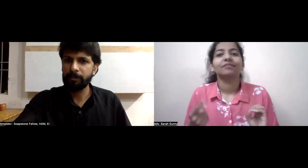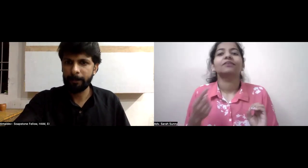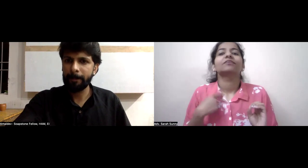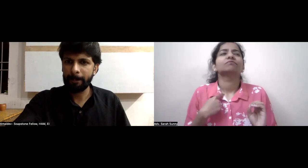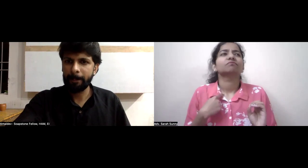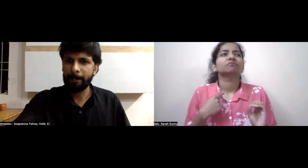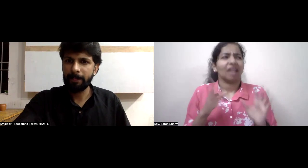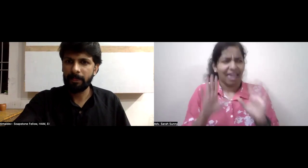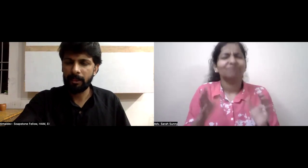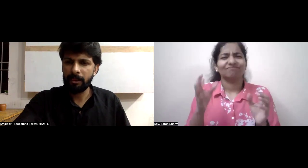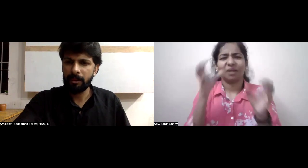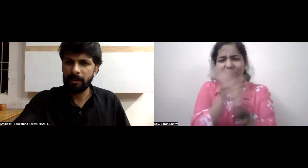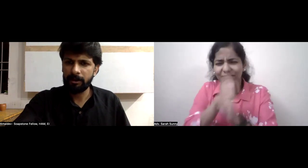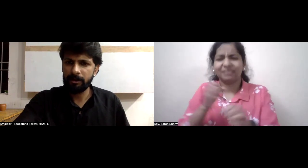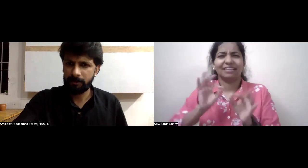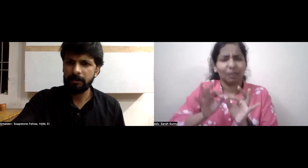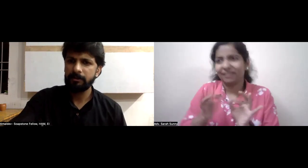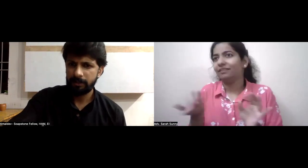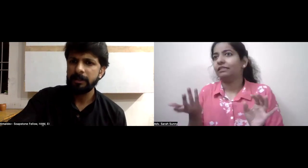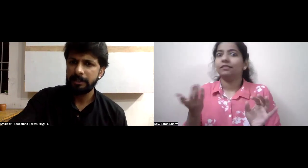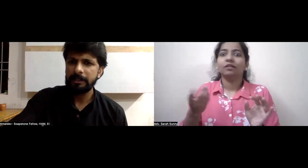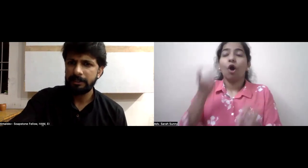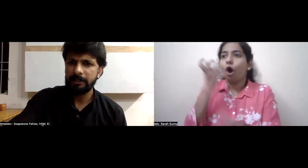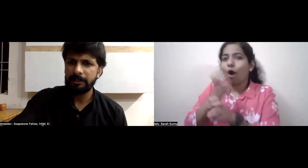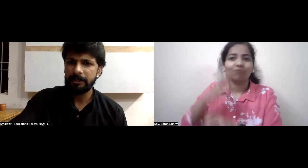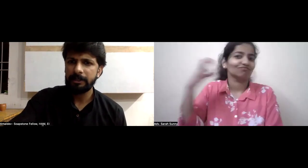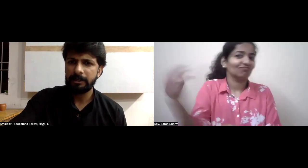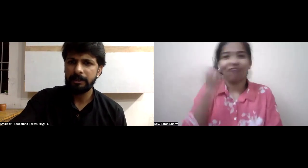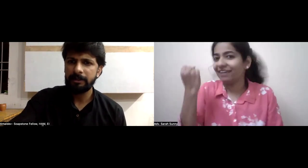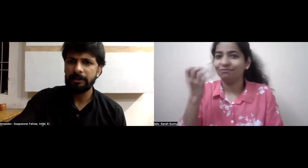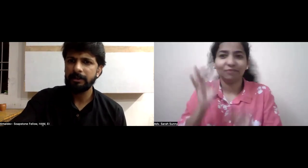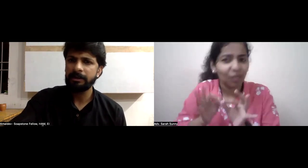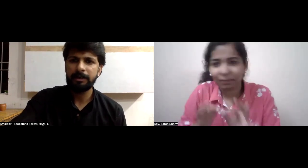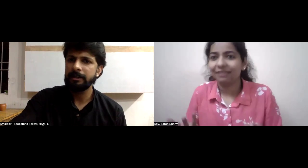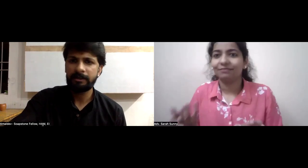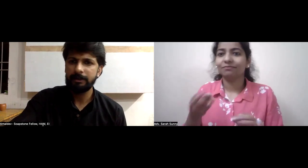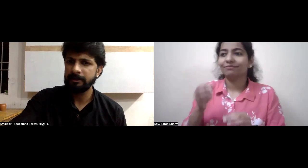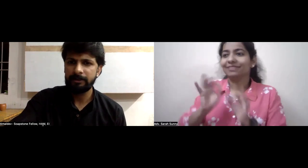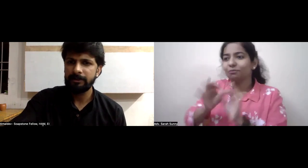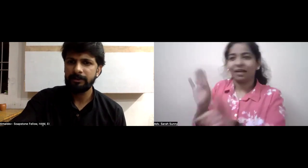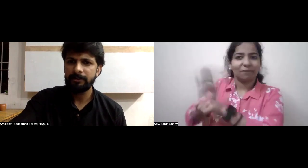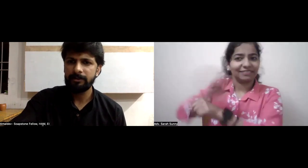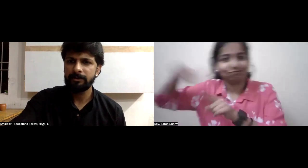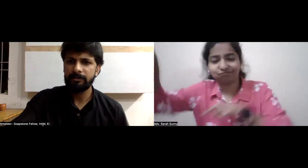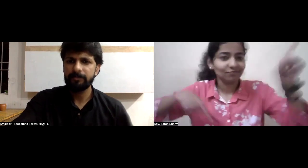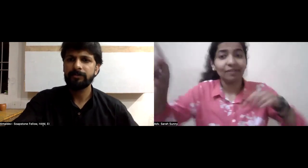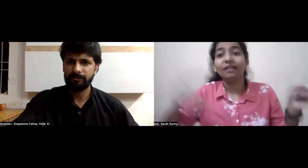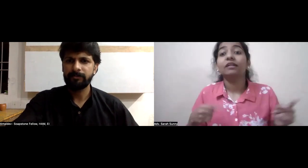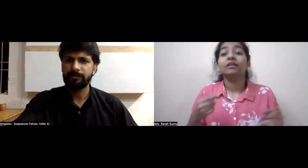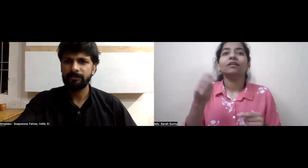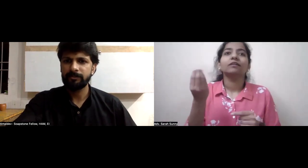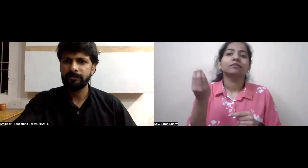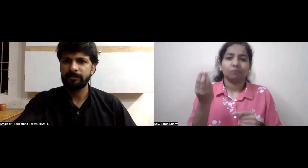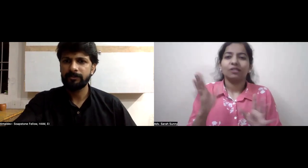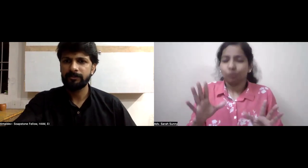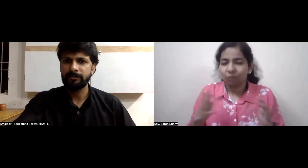I am not very satisfied with the process. I mean, sometimes we have interpreters, even procuring